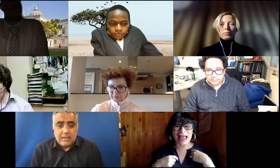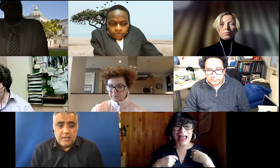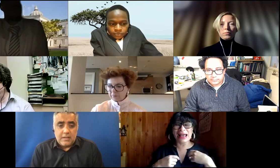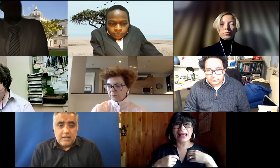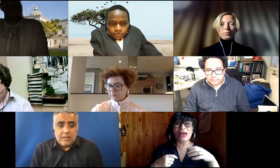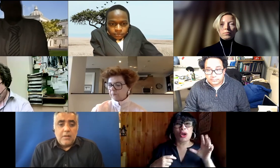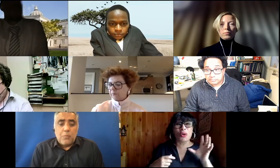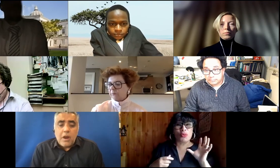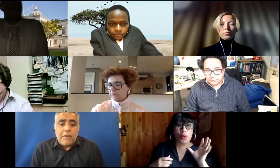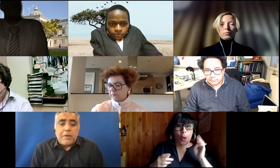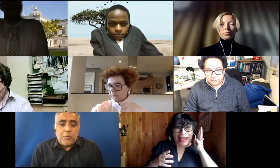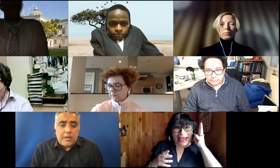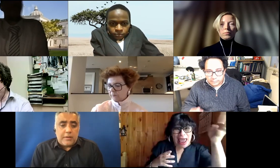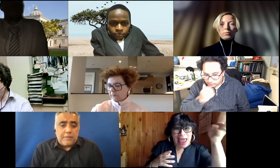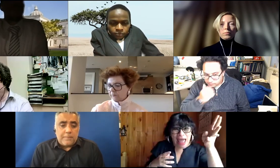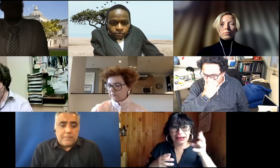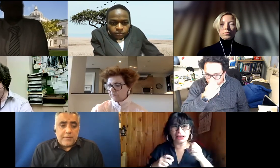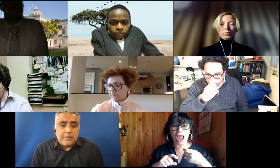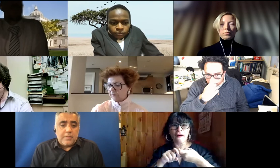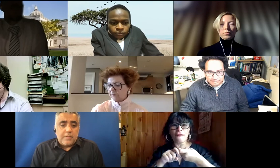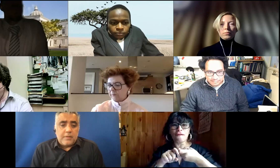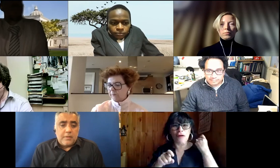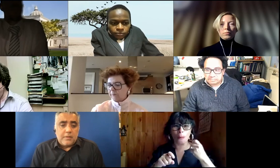non-existing. We are very creative.